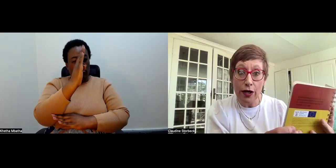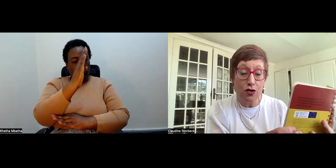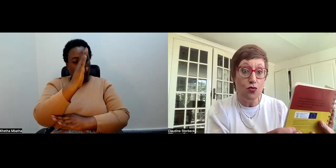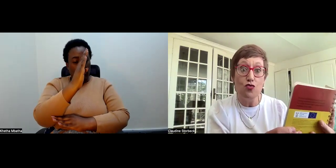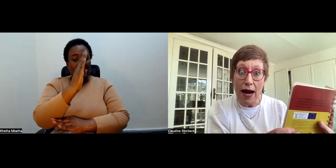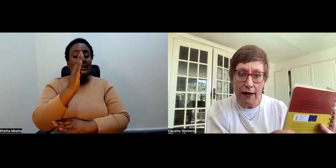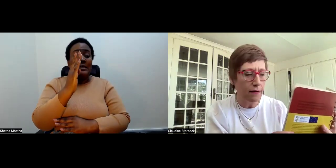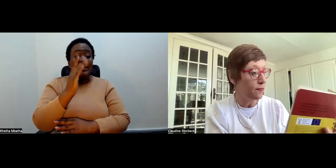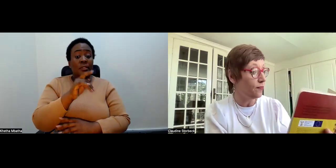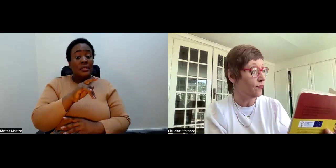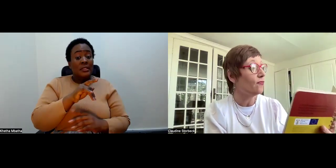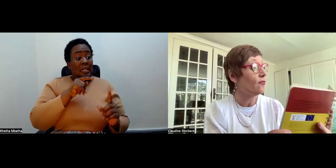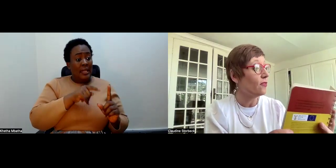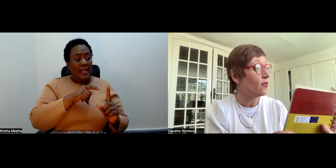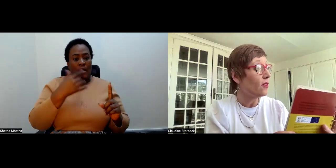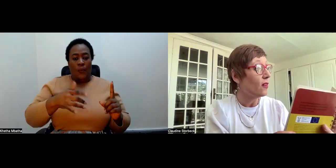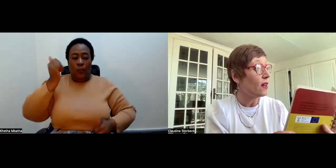is going to run.